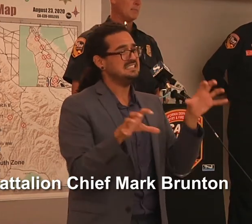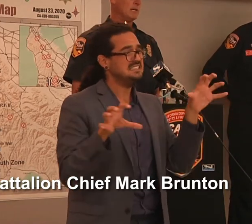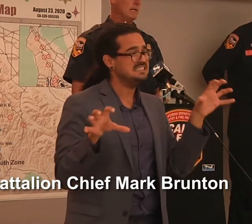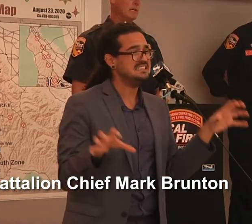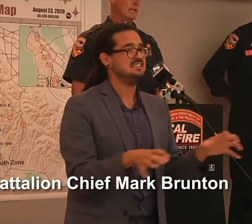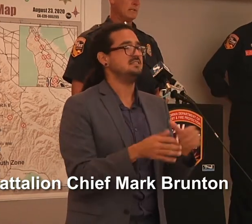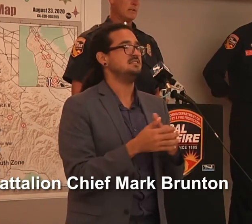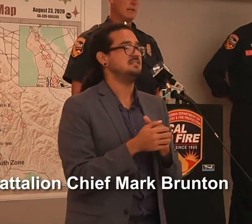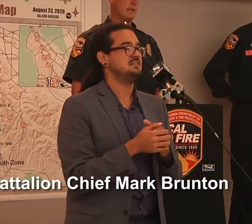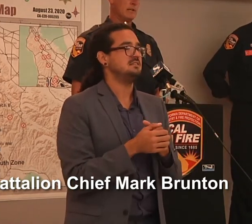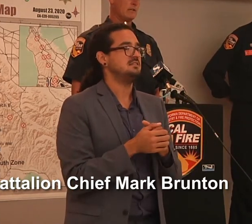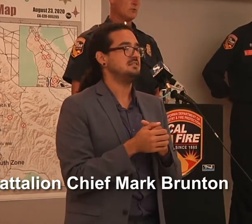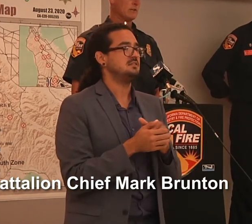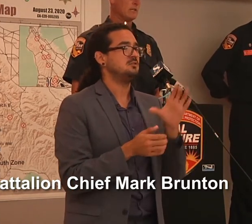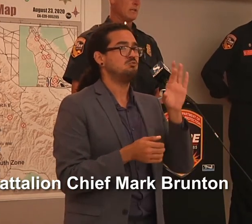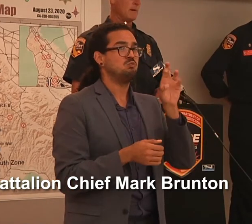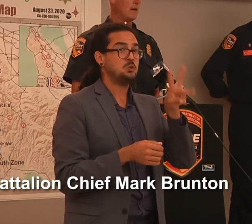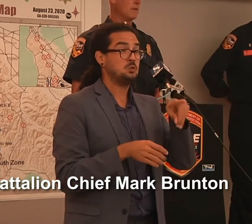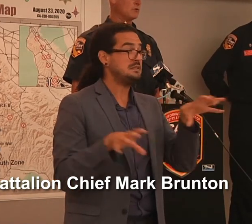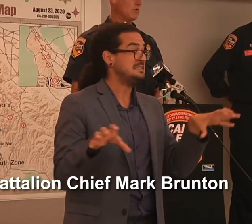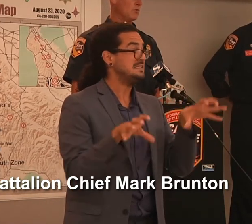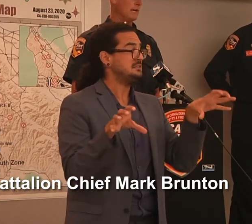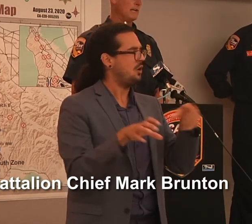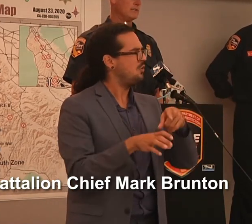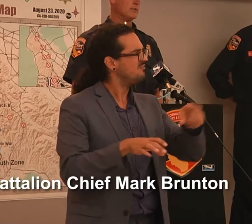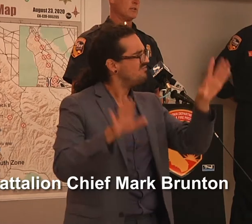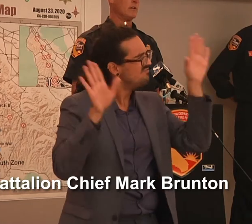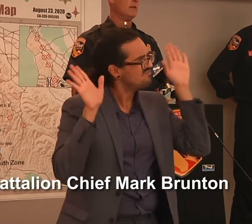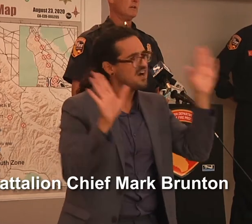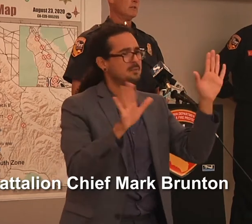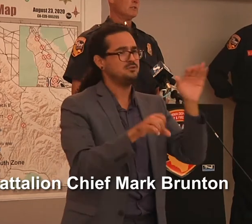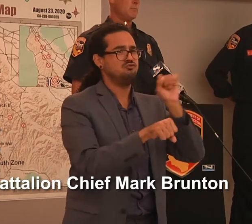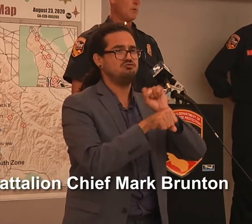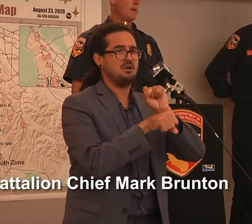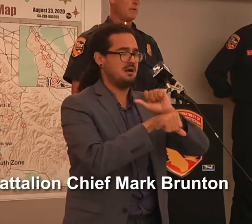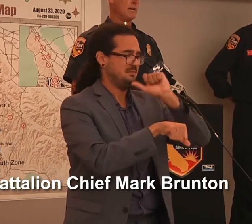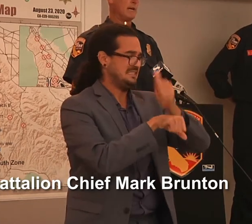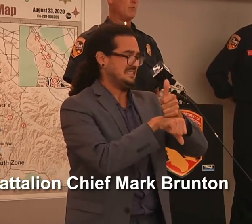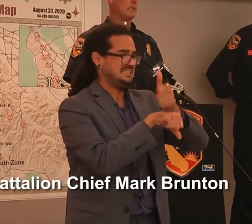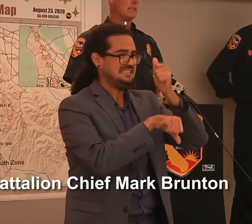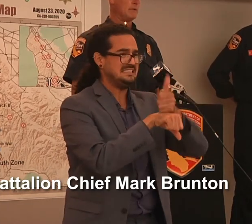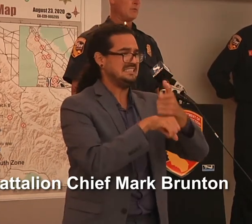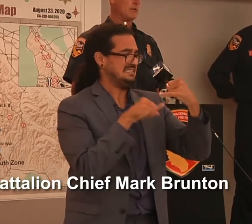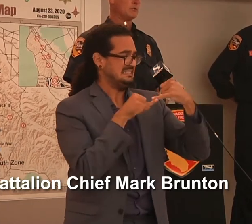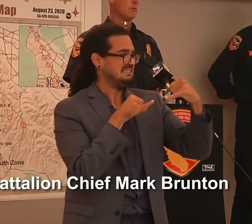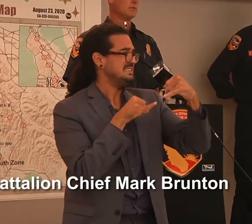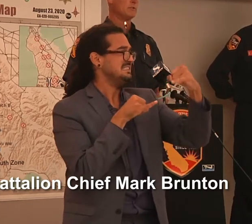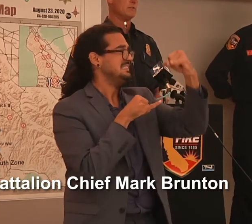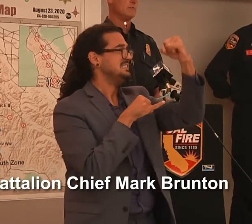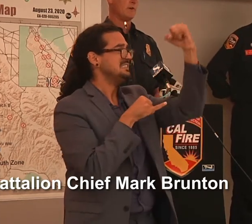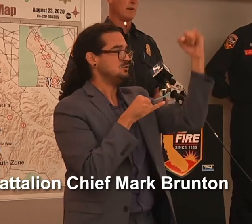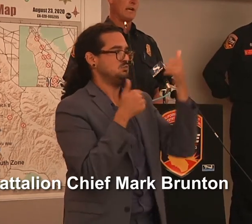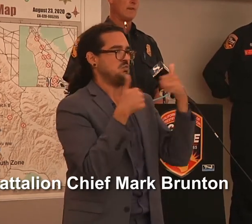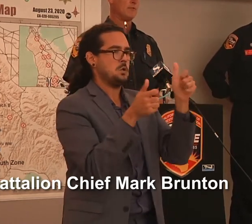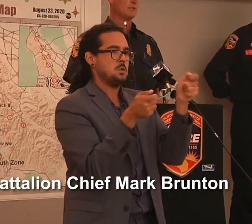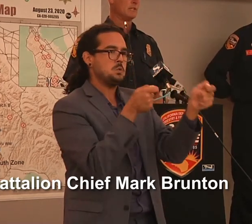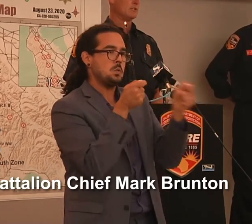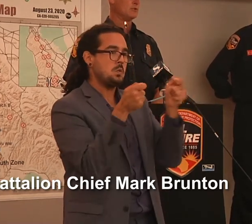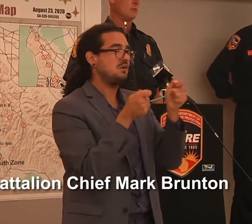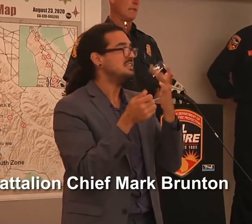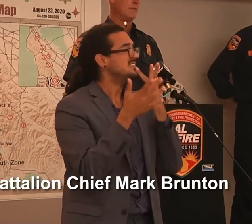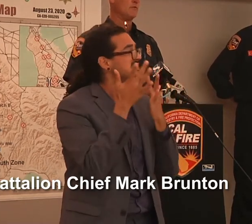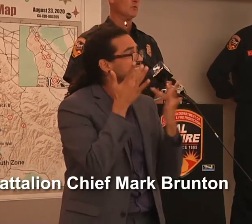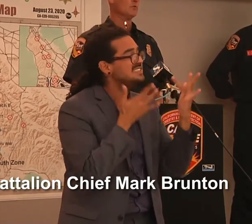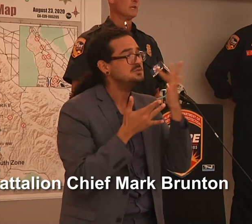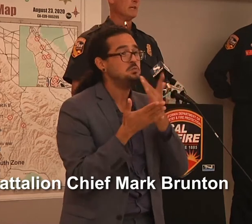fantastic job in constructing the amount of control line in such a small period of time with limited resources and very adverse